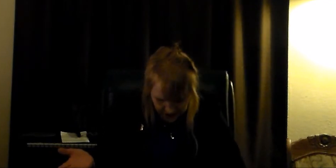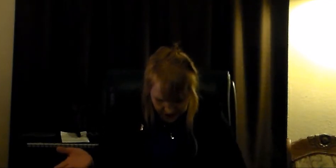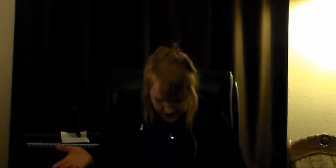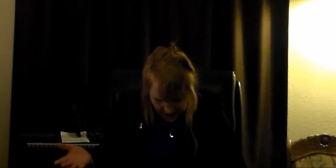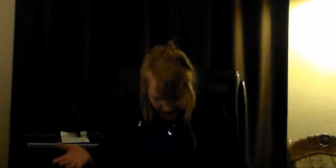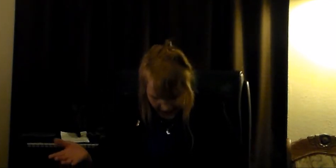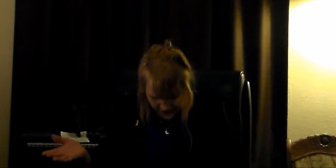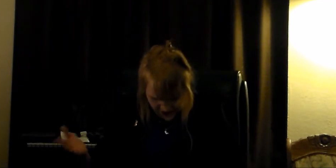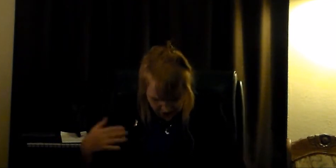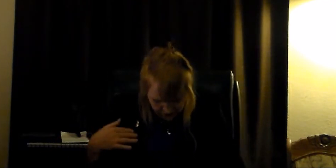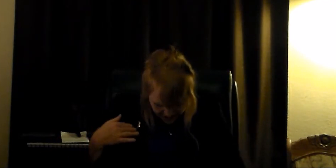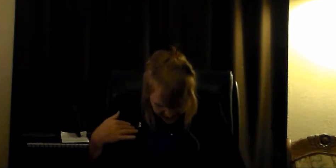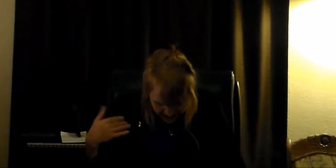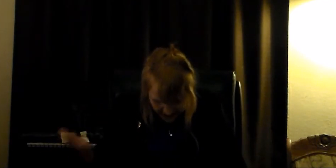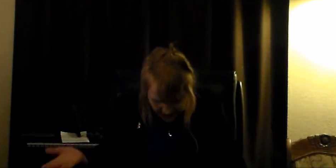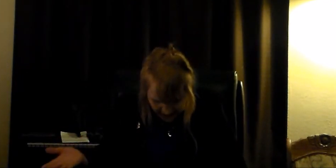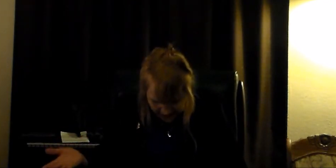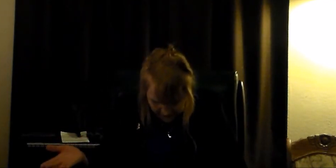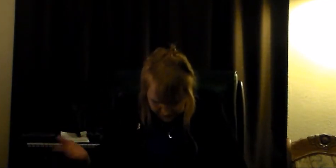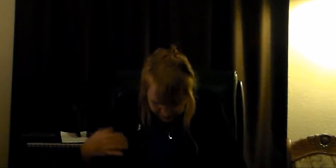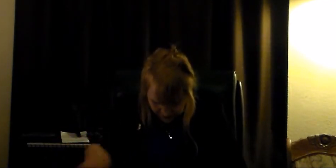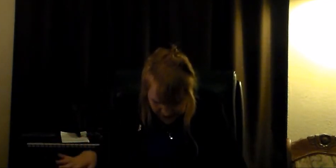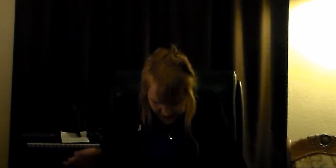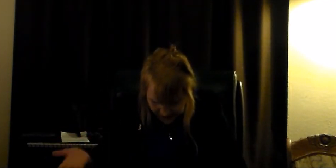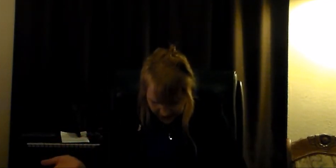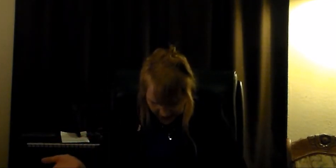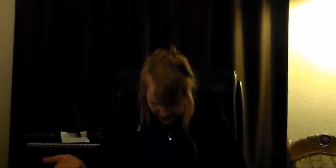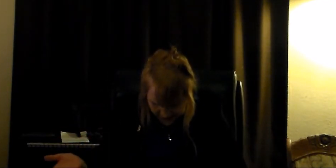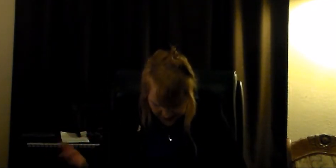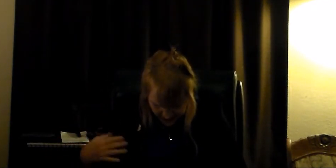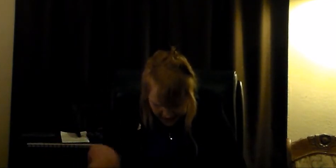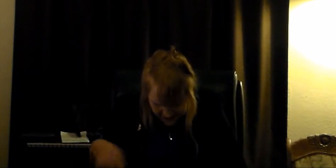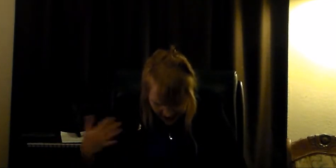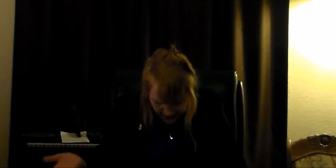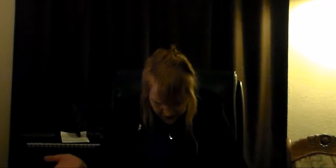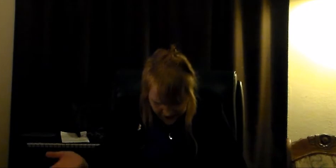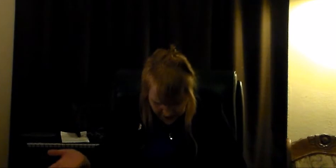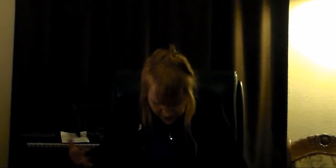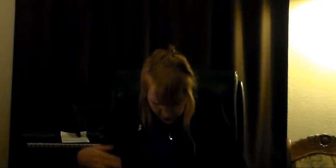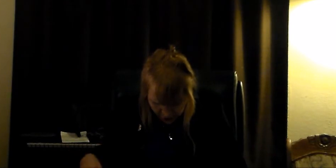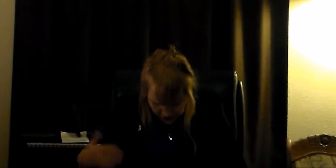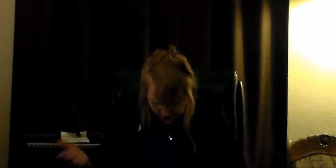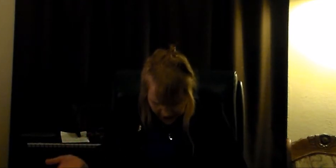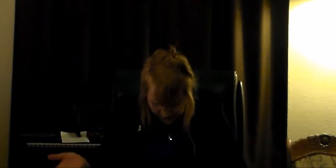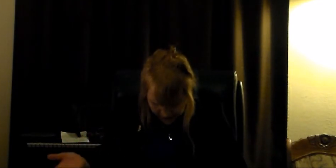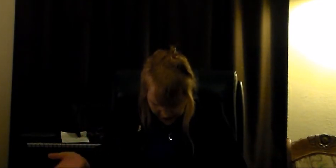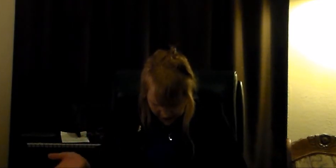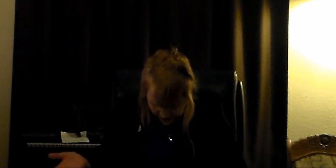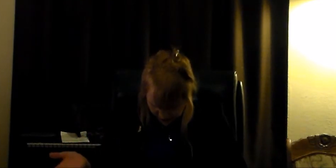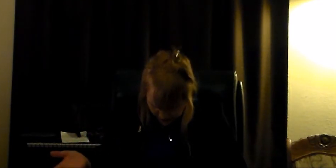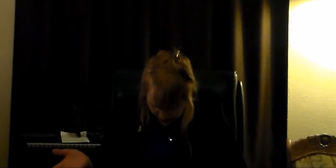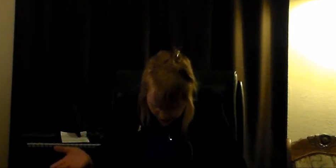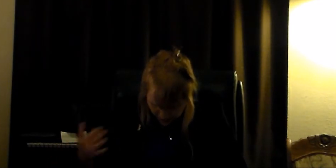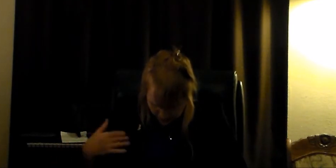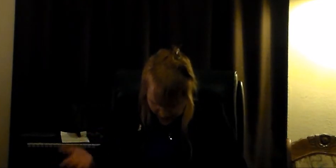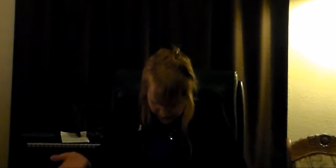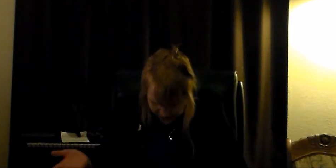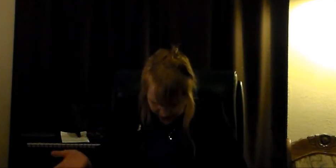309-699-2606, and their service is at 10 Sundays. Saturdays in Peoria at the